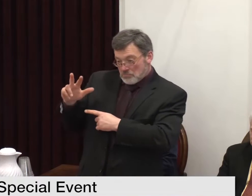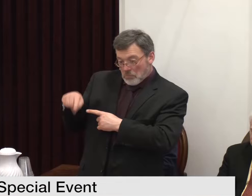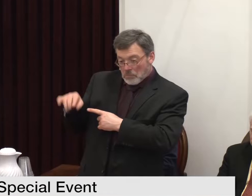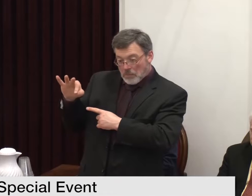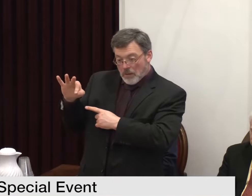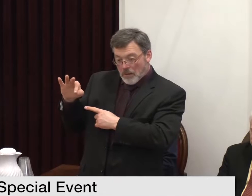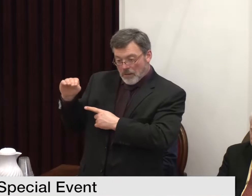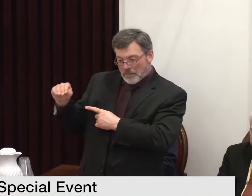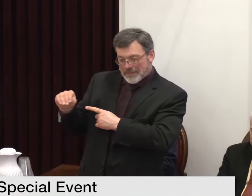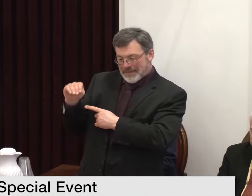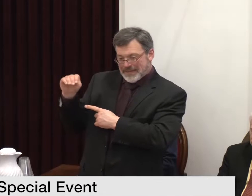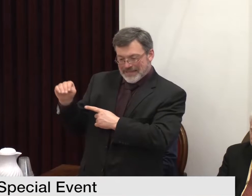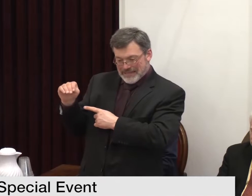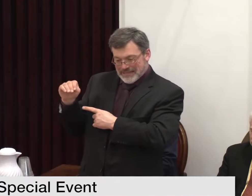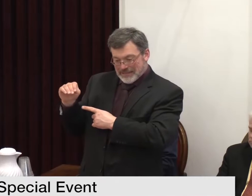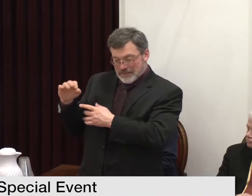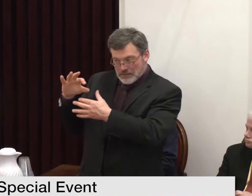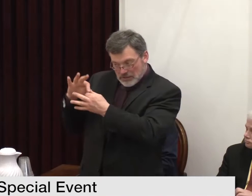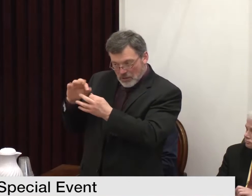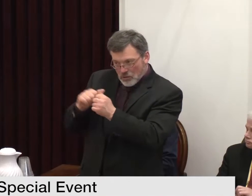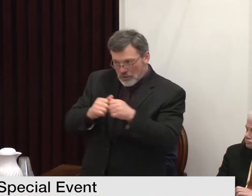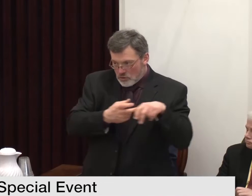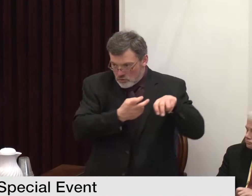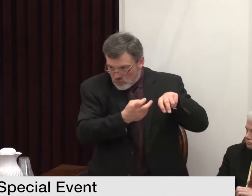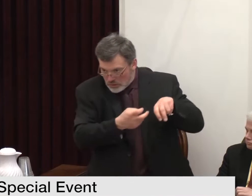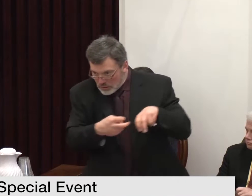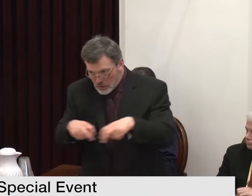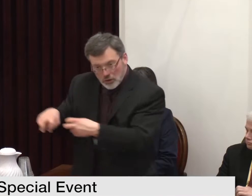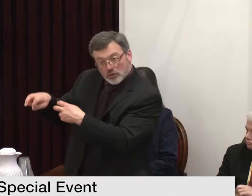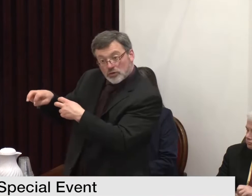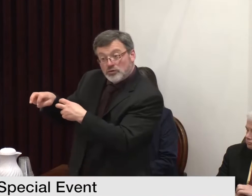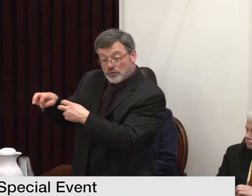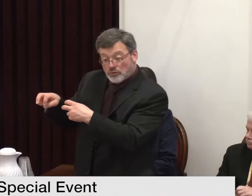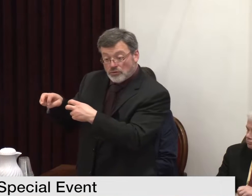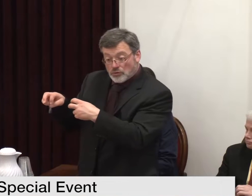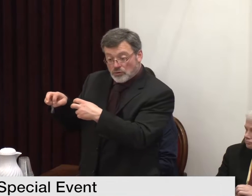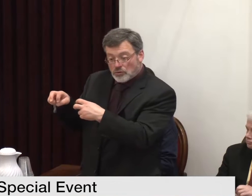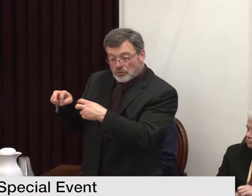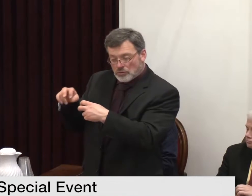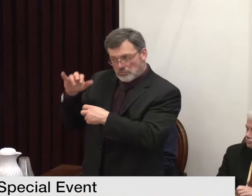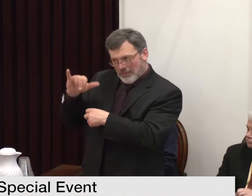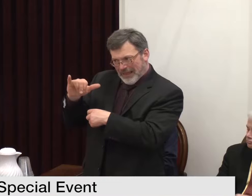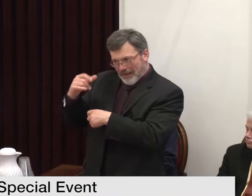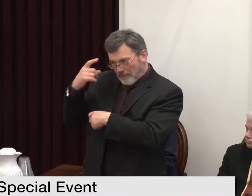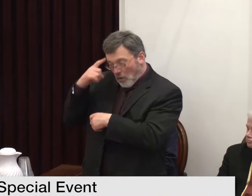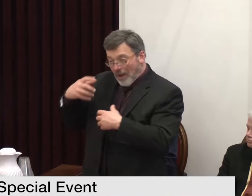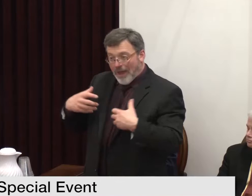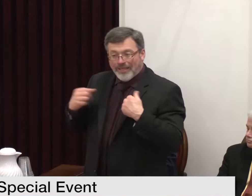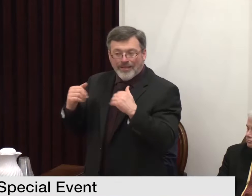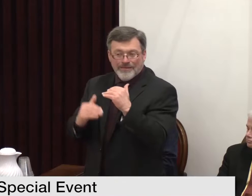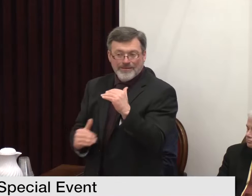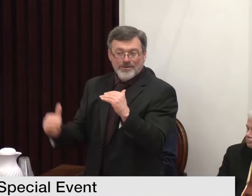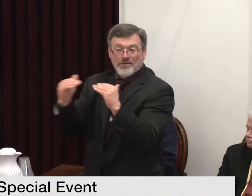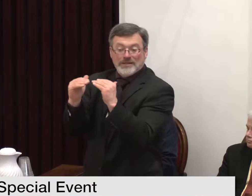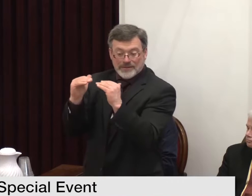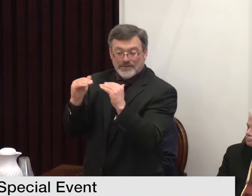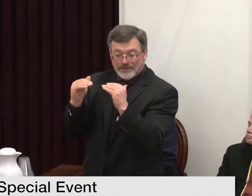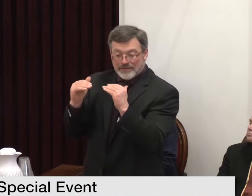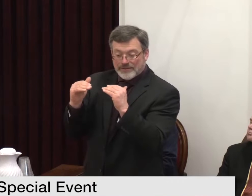tools, to improve patient outcomes, increase health equity, and slow the growth in costs for